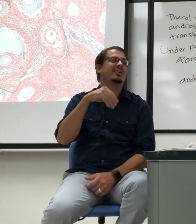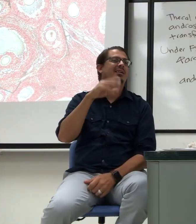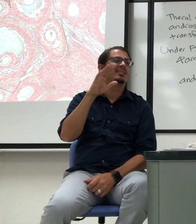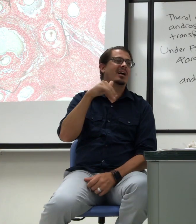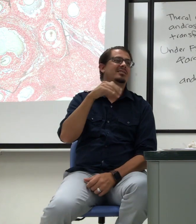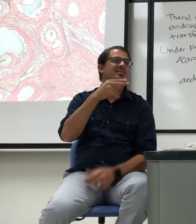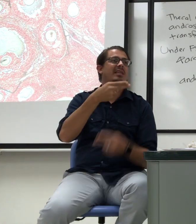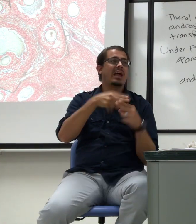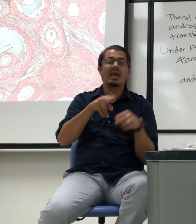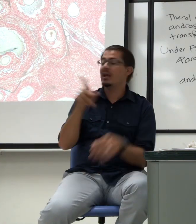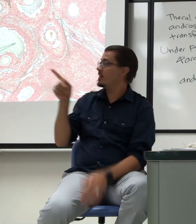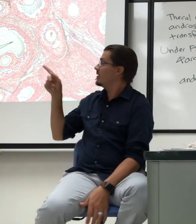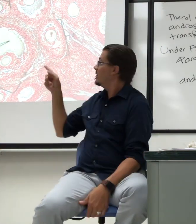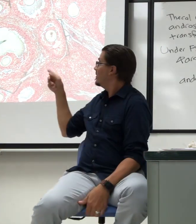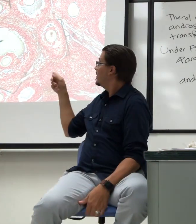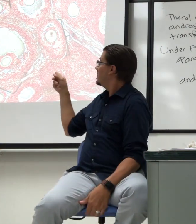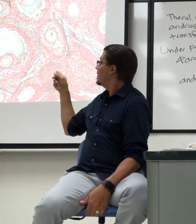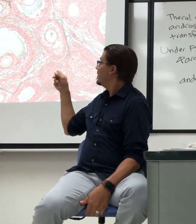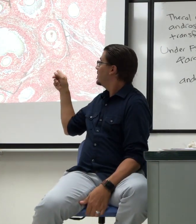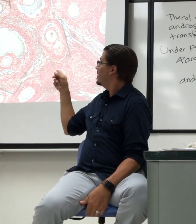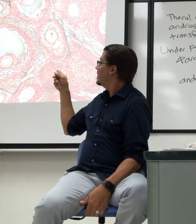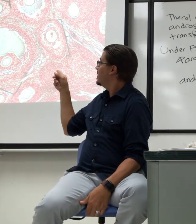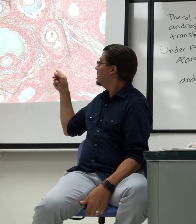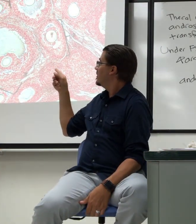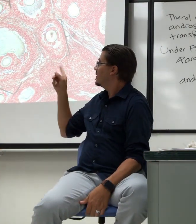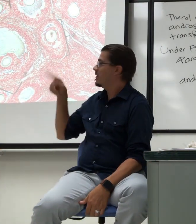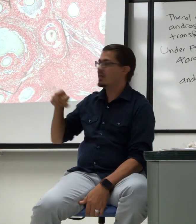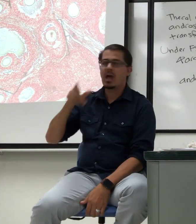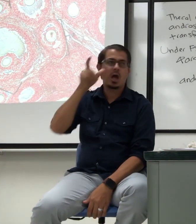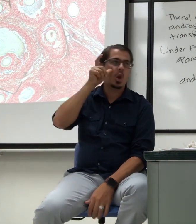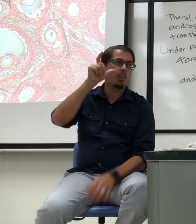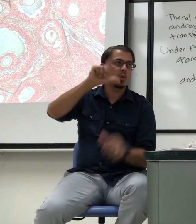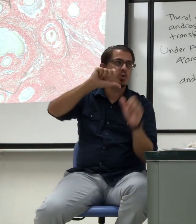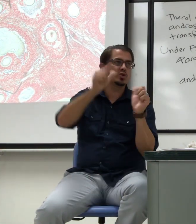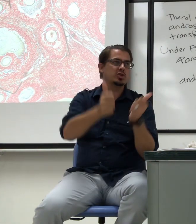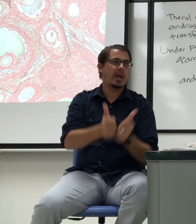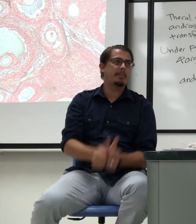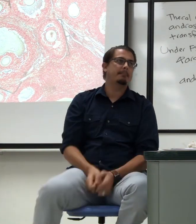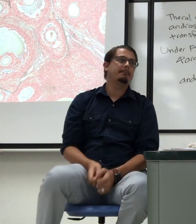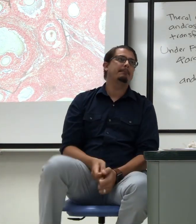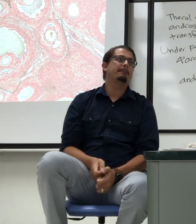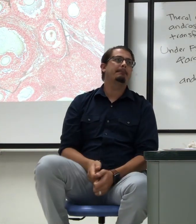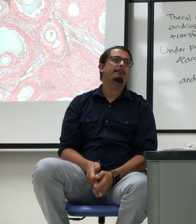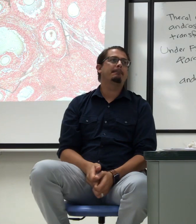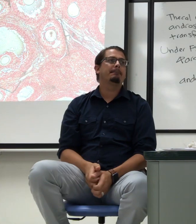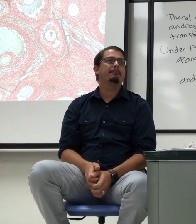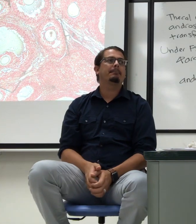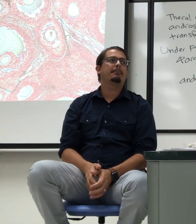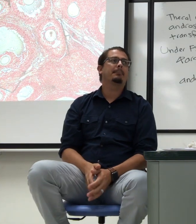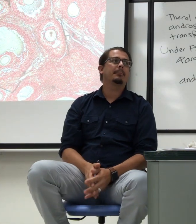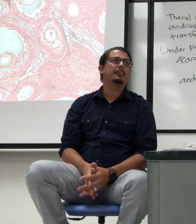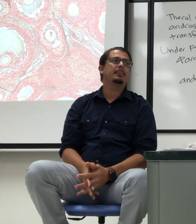follicle. There's the egg, big moon-shaped antrum, okay?